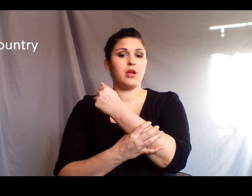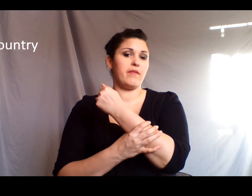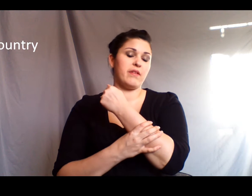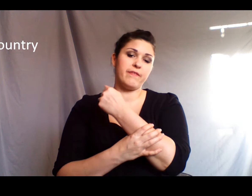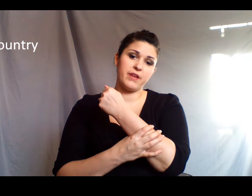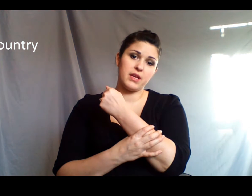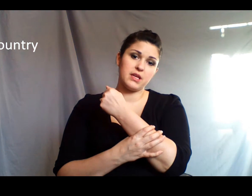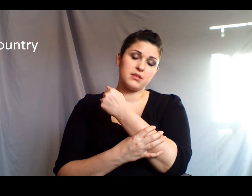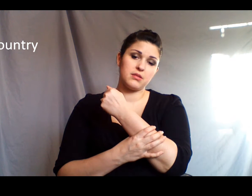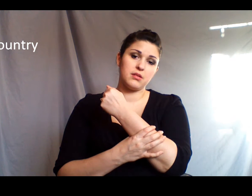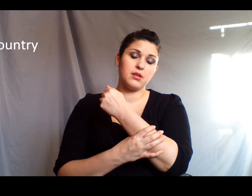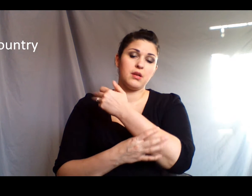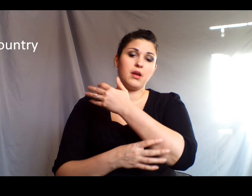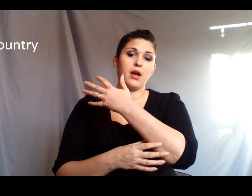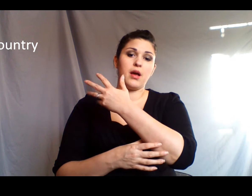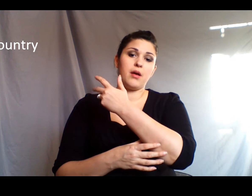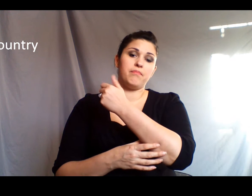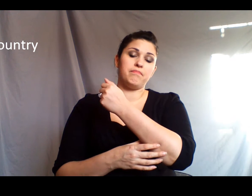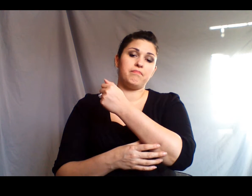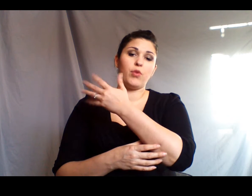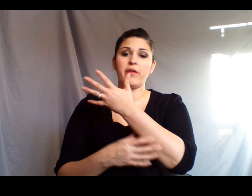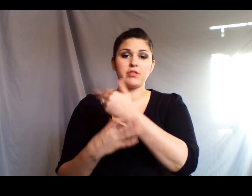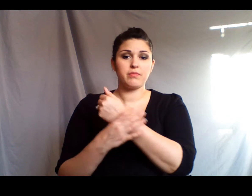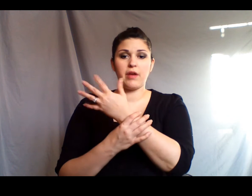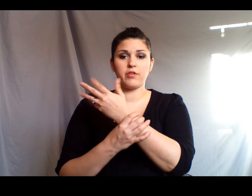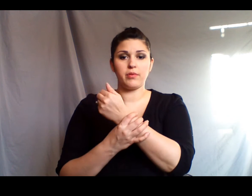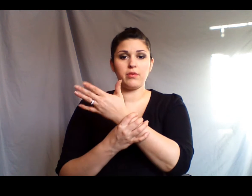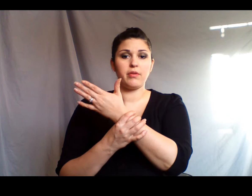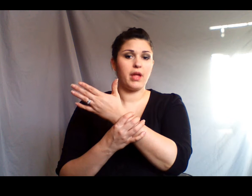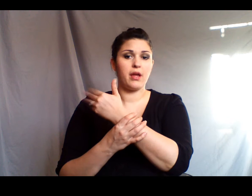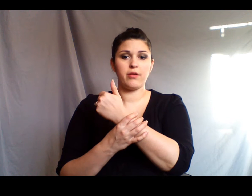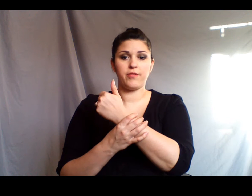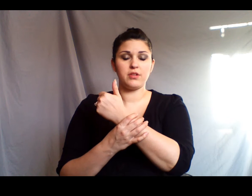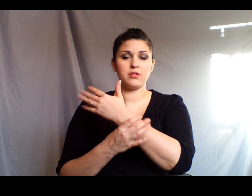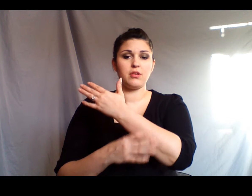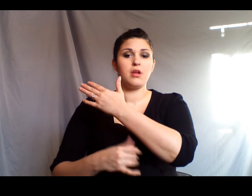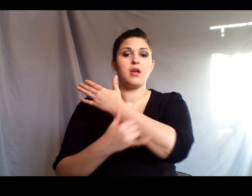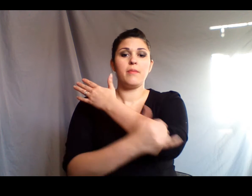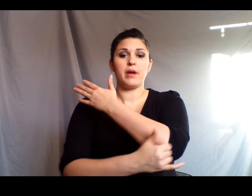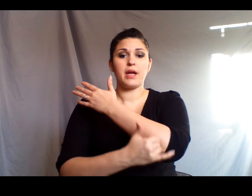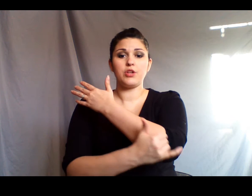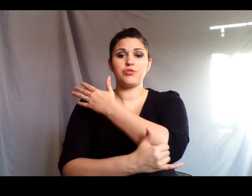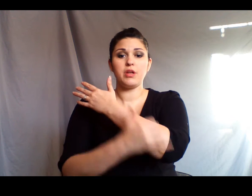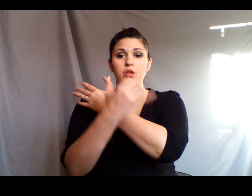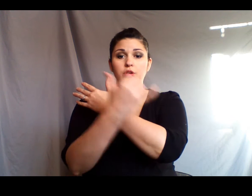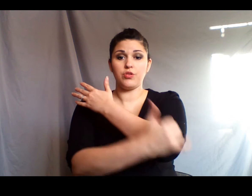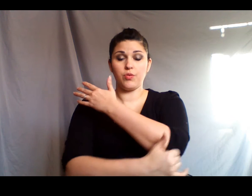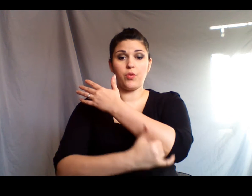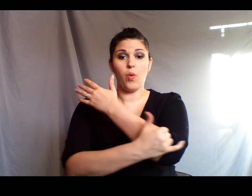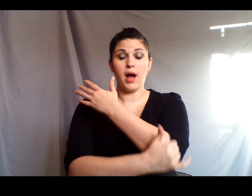it in a fist, whatever's comfortable, hand or fist. But country, you could do it with a Y,